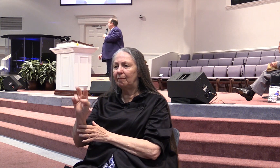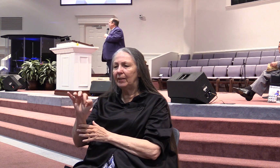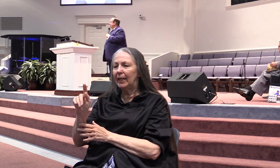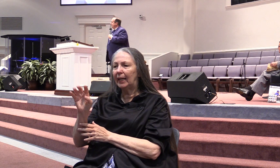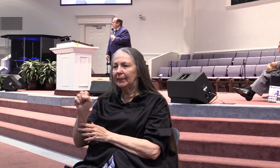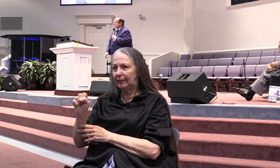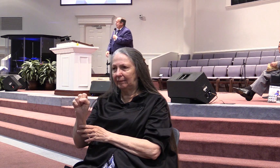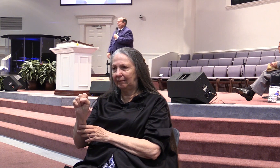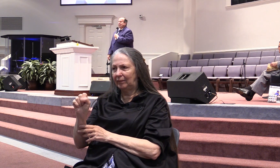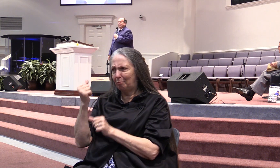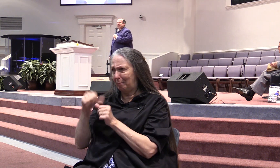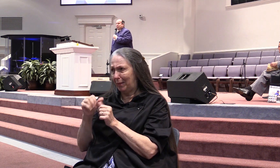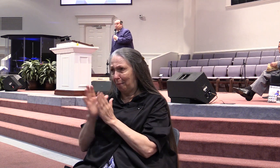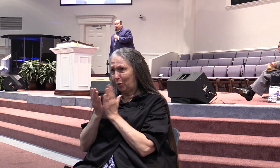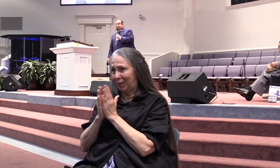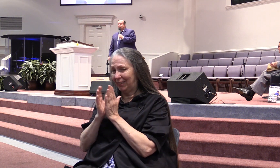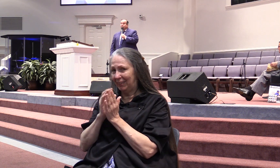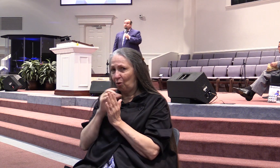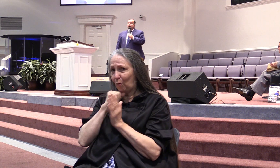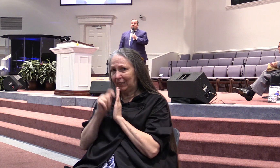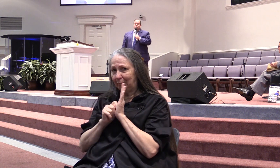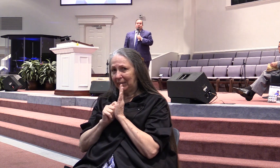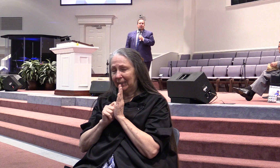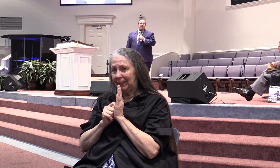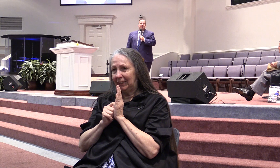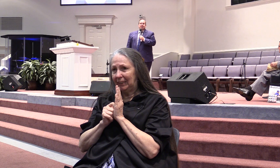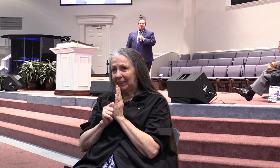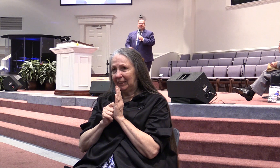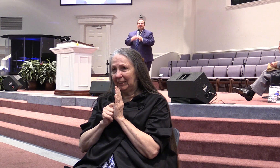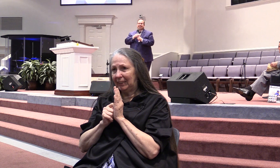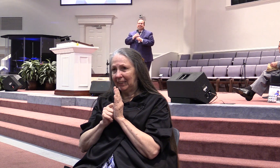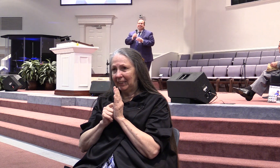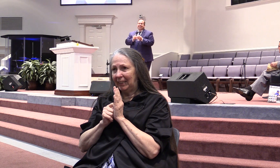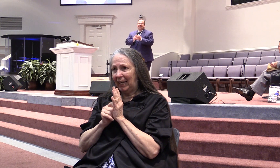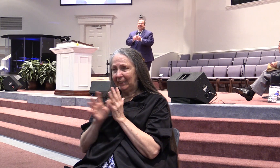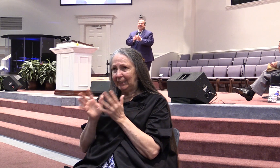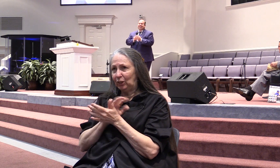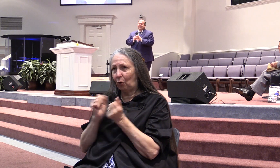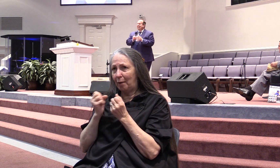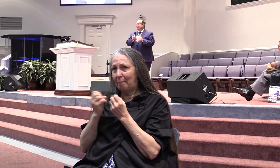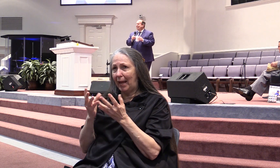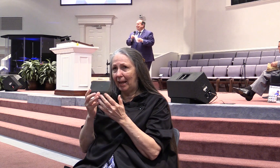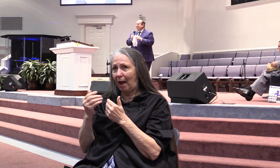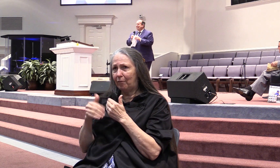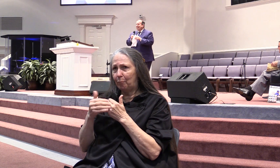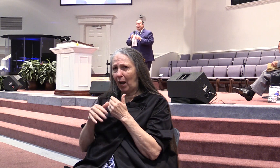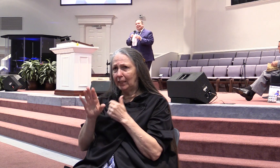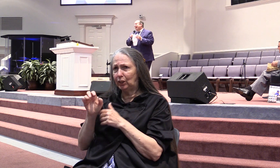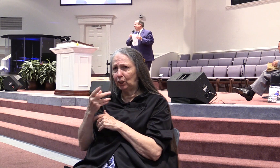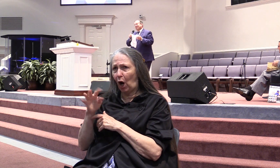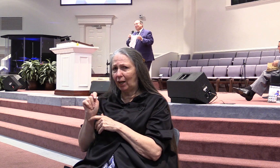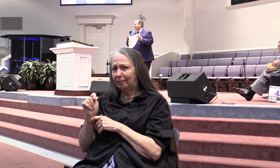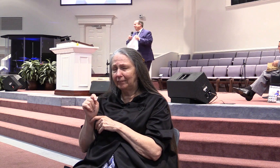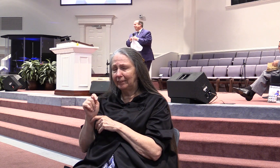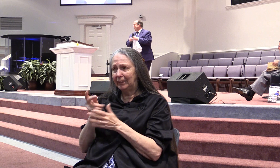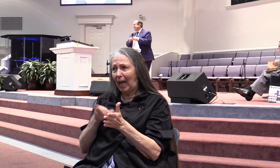you? Yeah. The book that has killed many a bread chart. Hey, you get